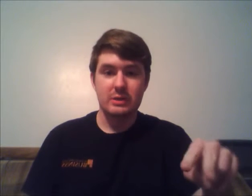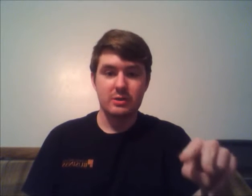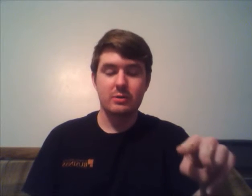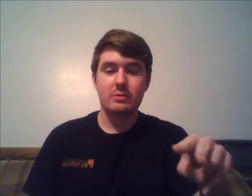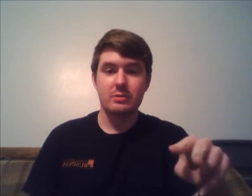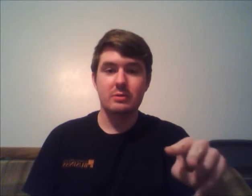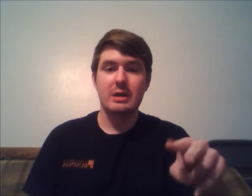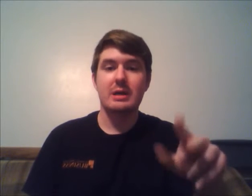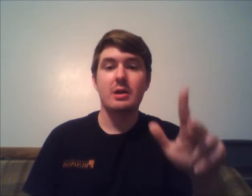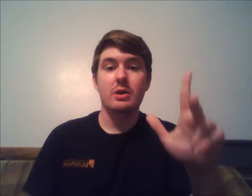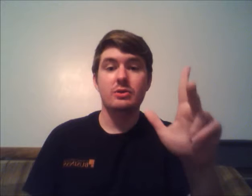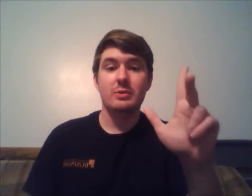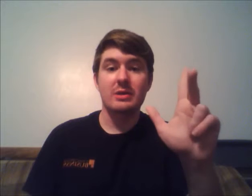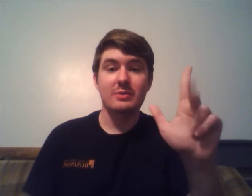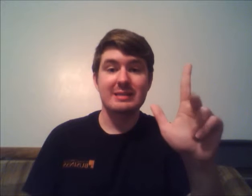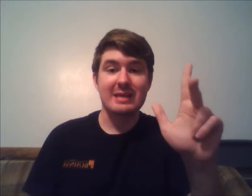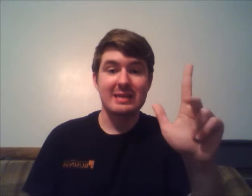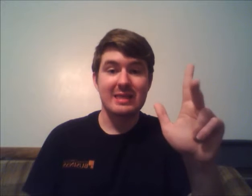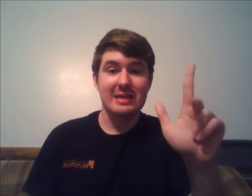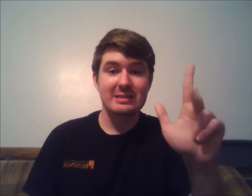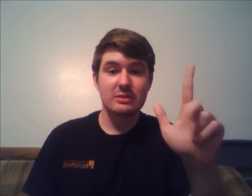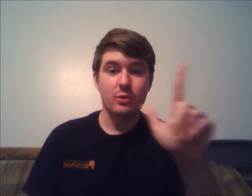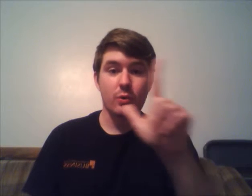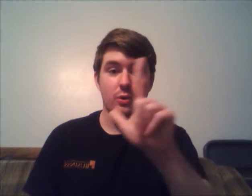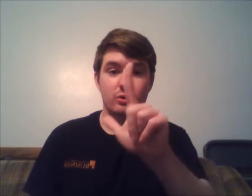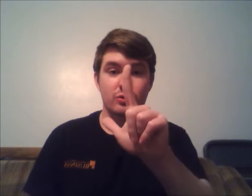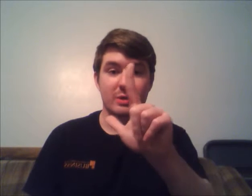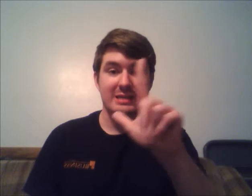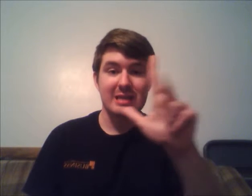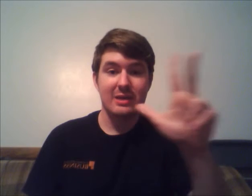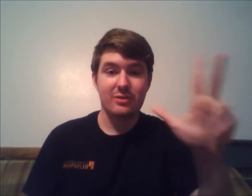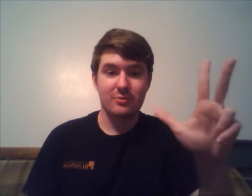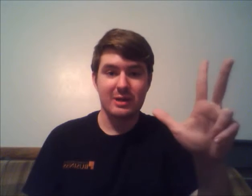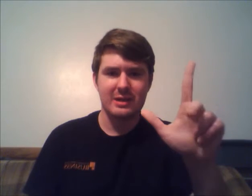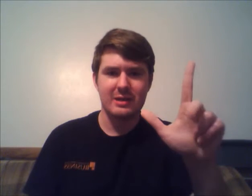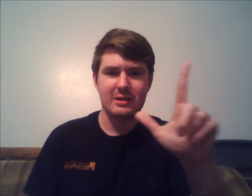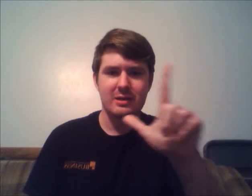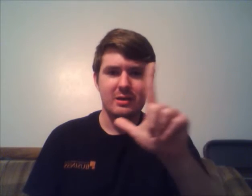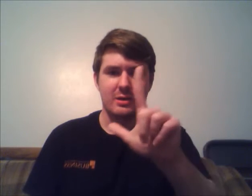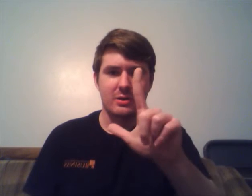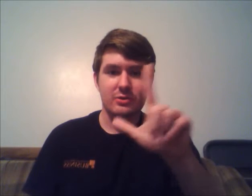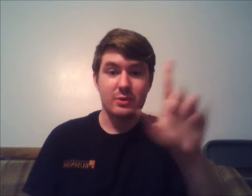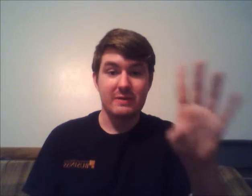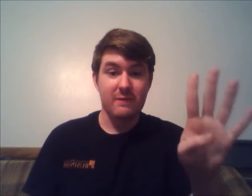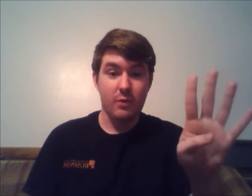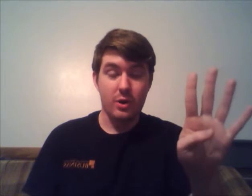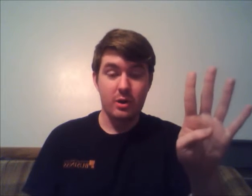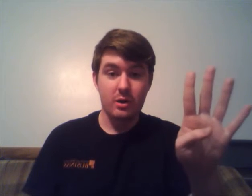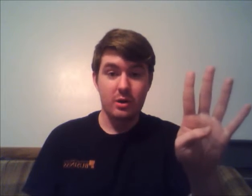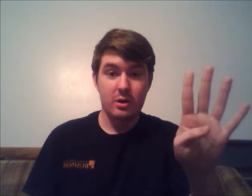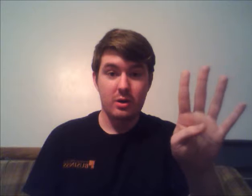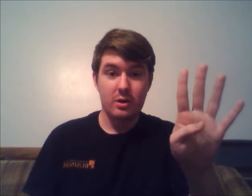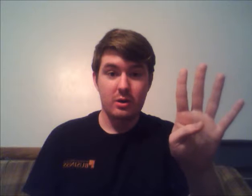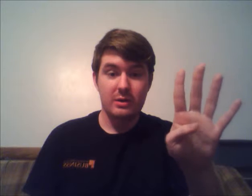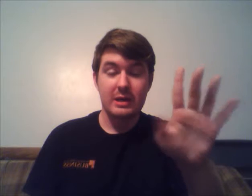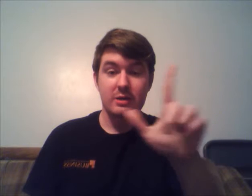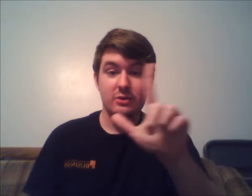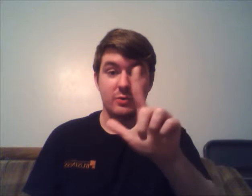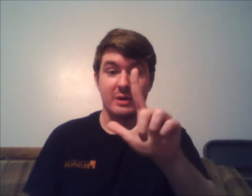22, okay? 23 is like this, or 23, 24, okay?